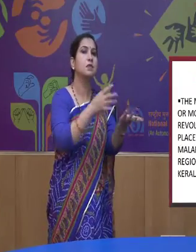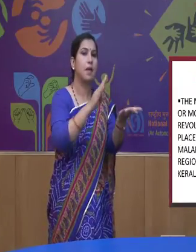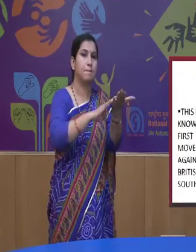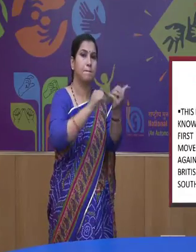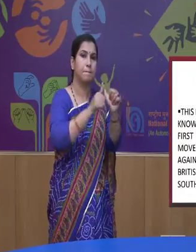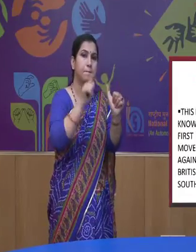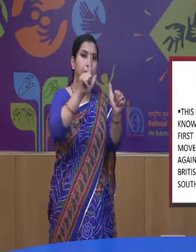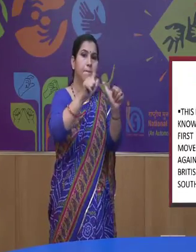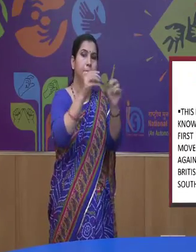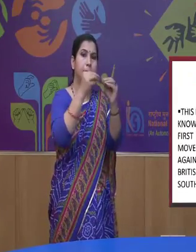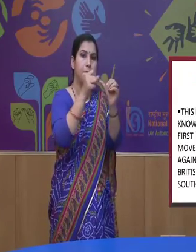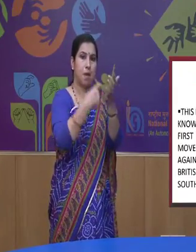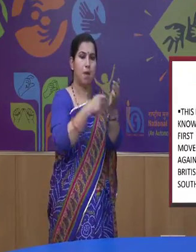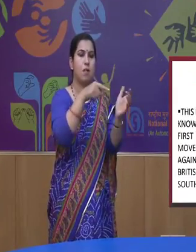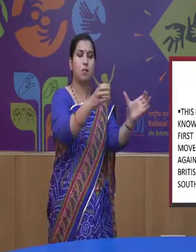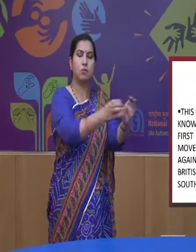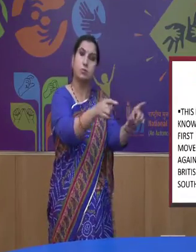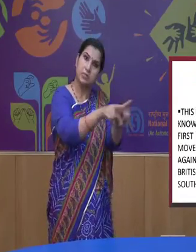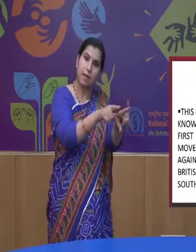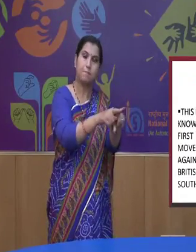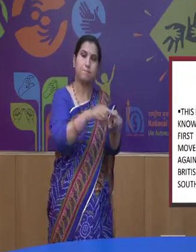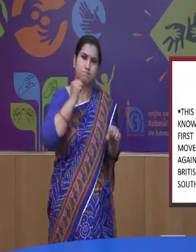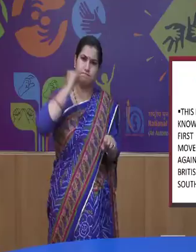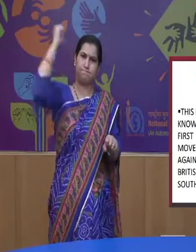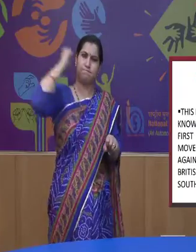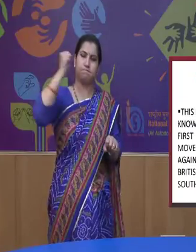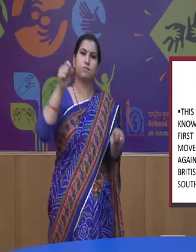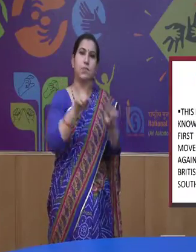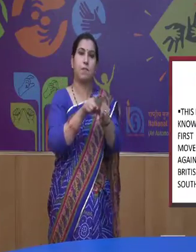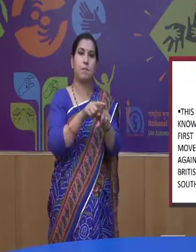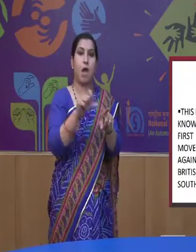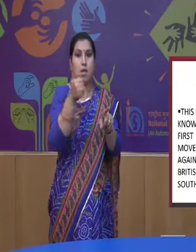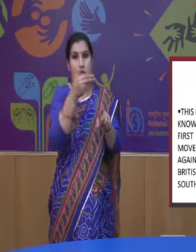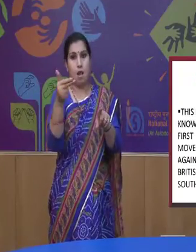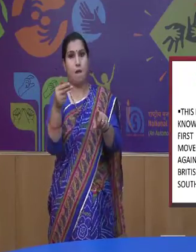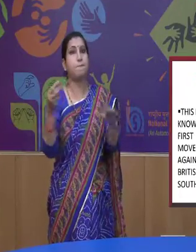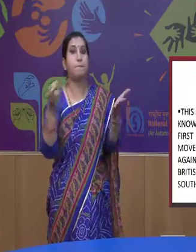The Mappila revolt, also known as the Moplah revolt,